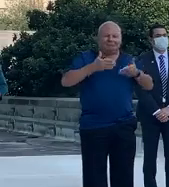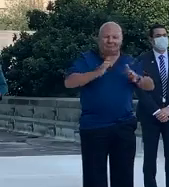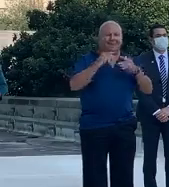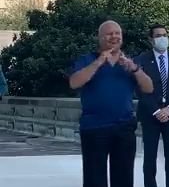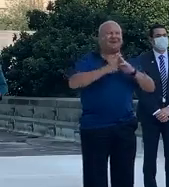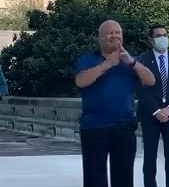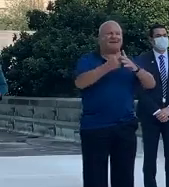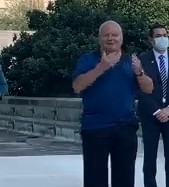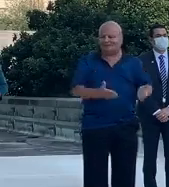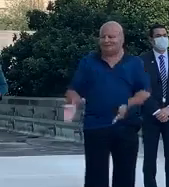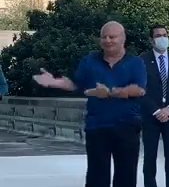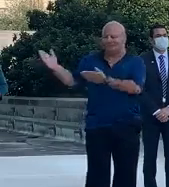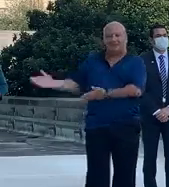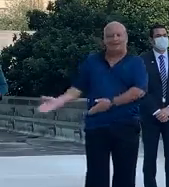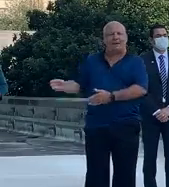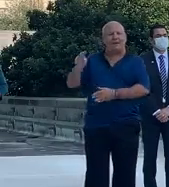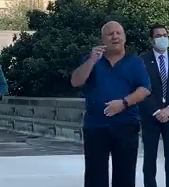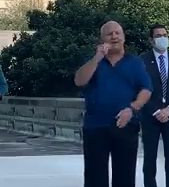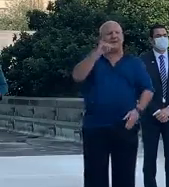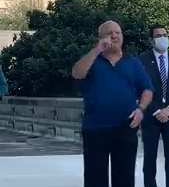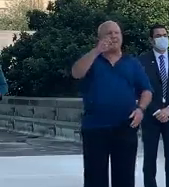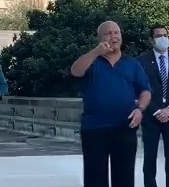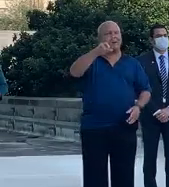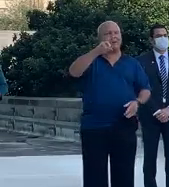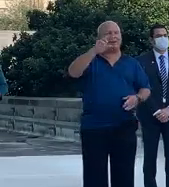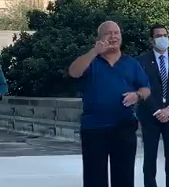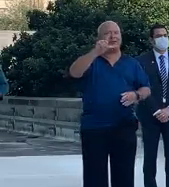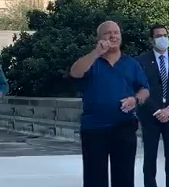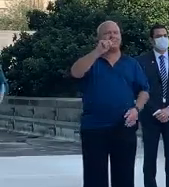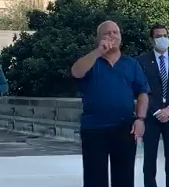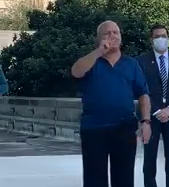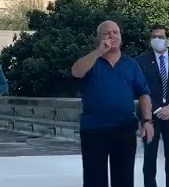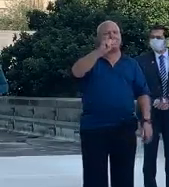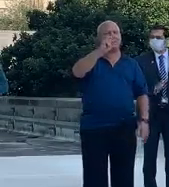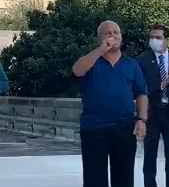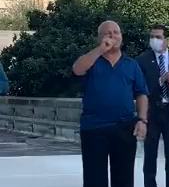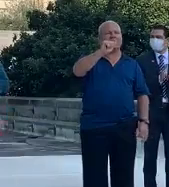Please welcome our mayor, Mayor Latoya Cantrell.